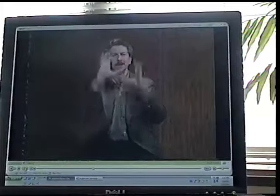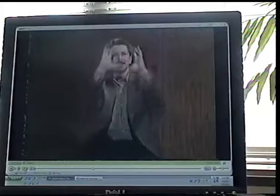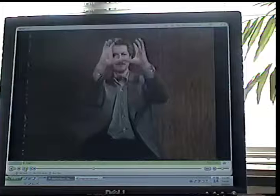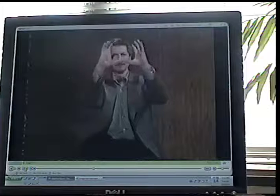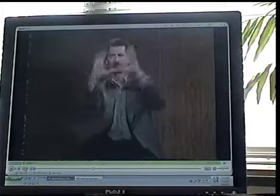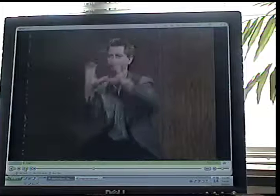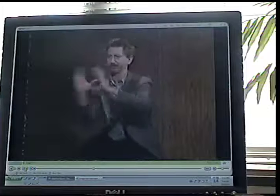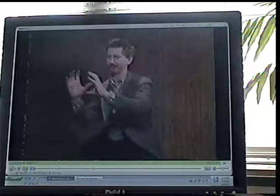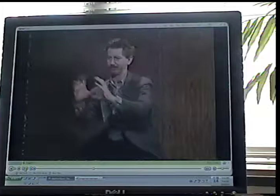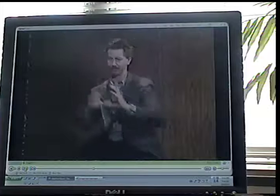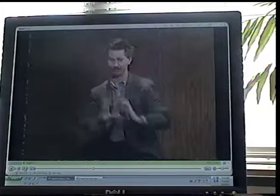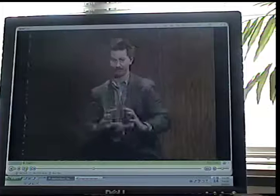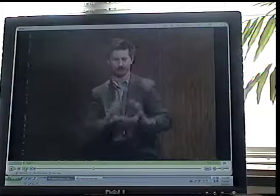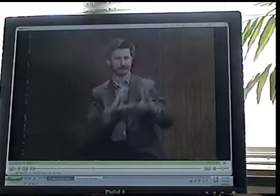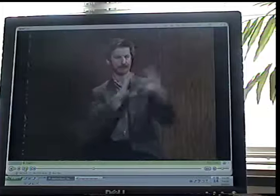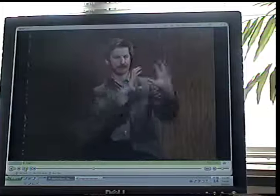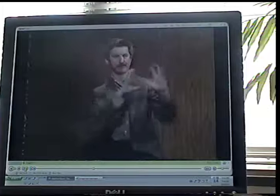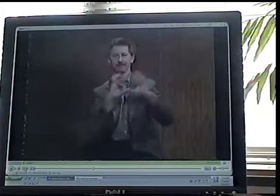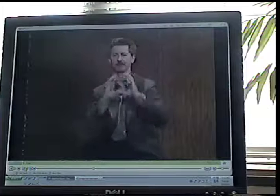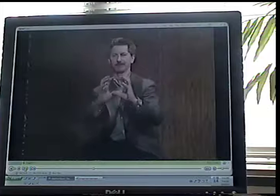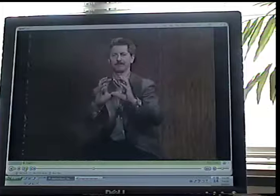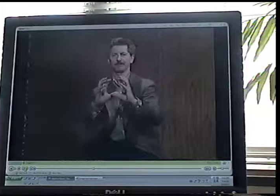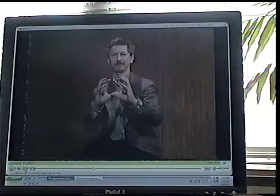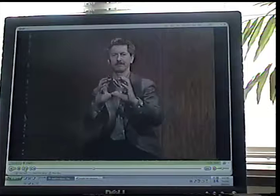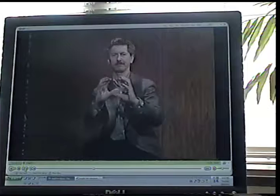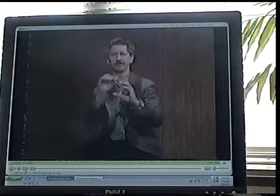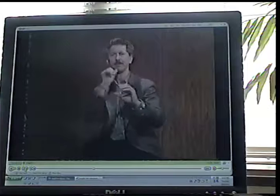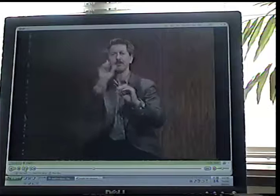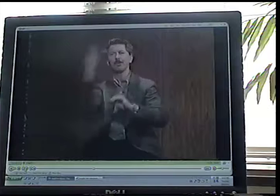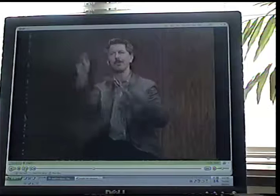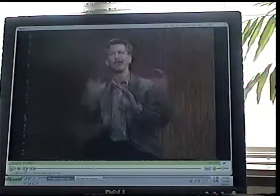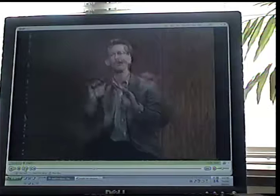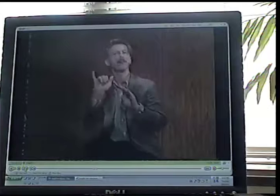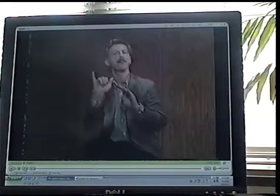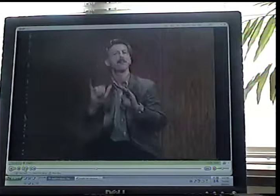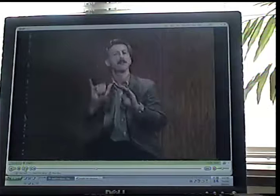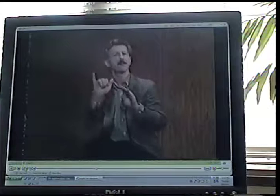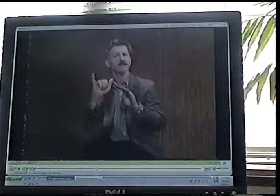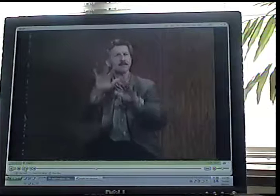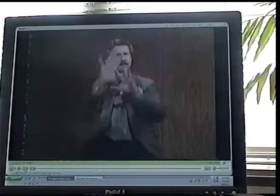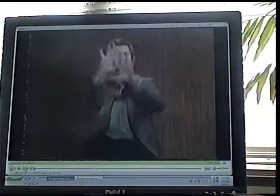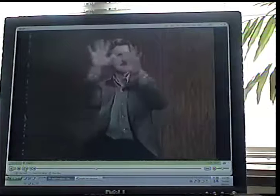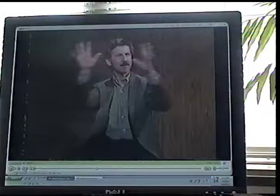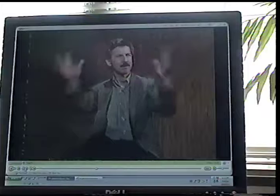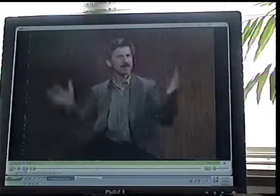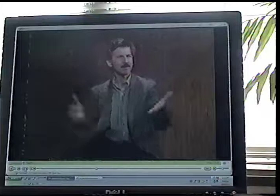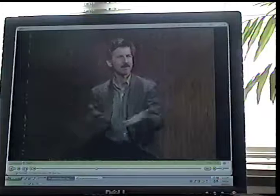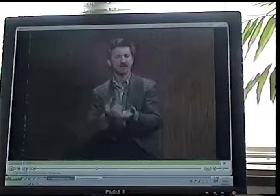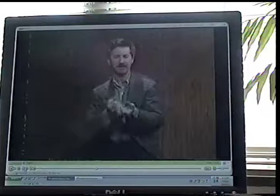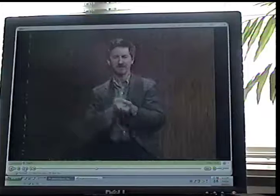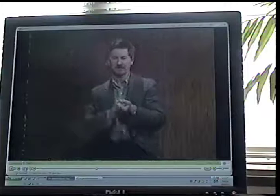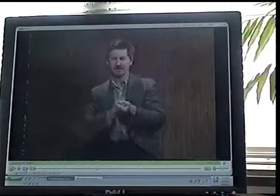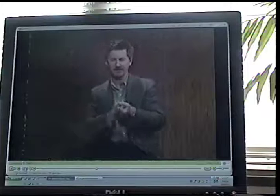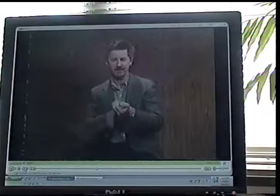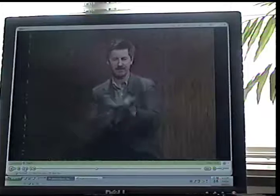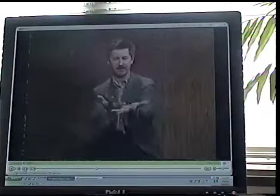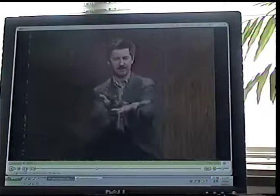up, they move down, and when they're located down, they move up, and everything's nice and quiet. You get the globe, and then you get